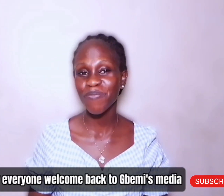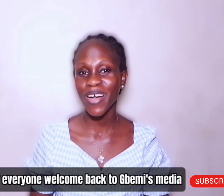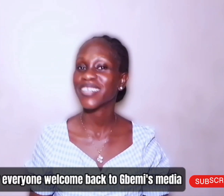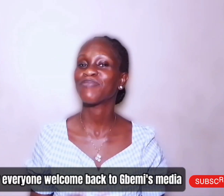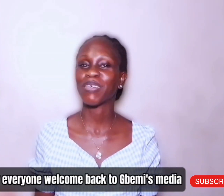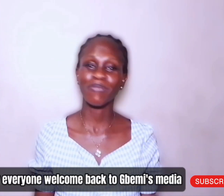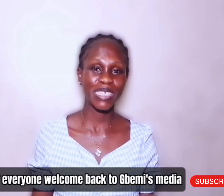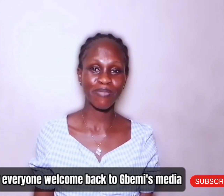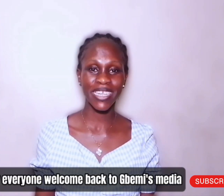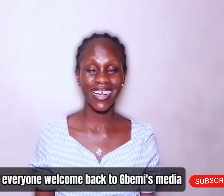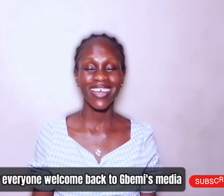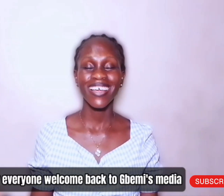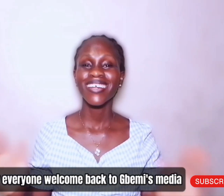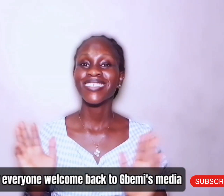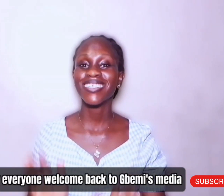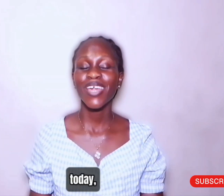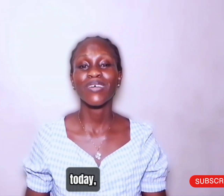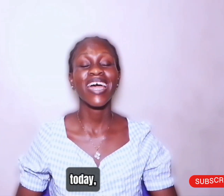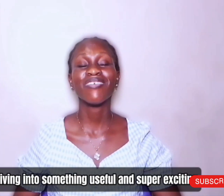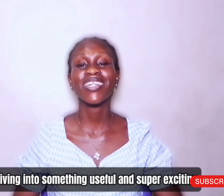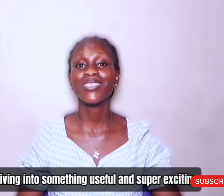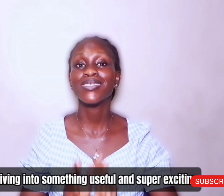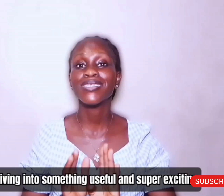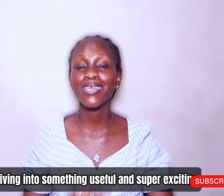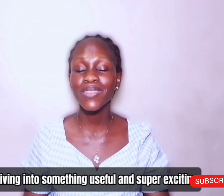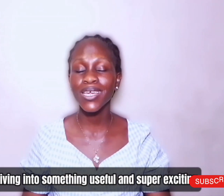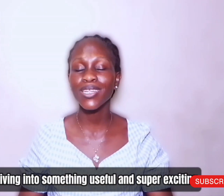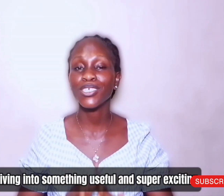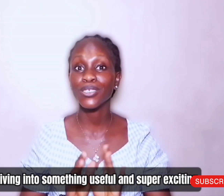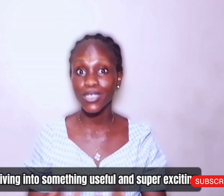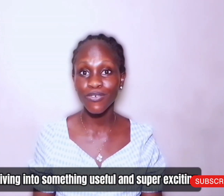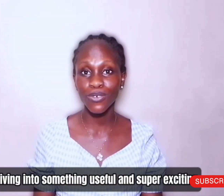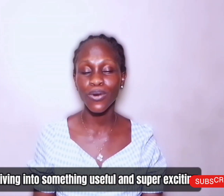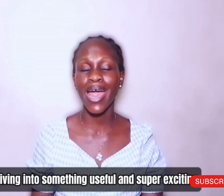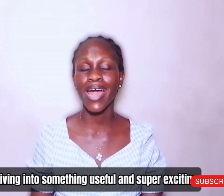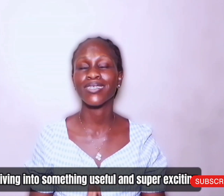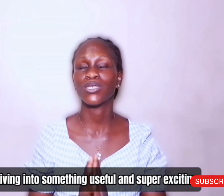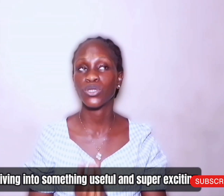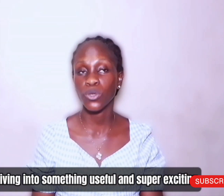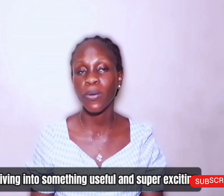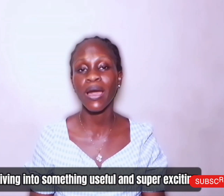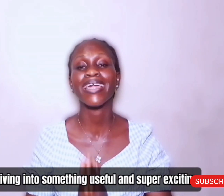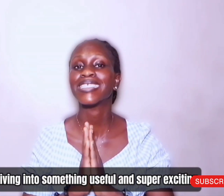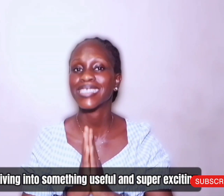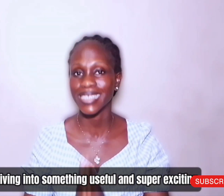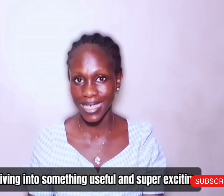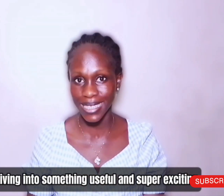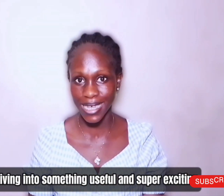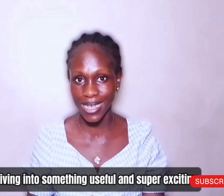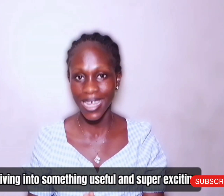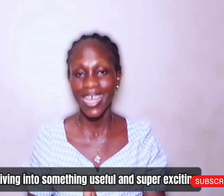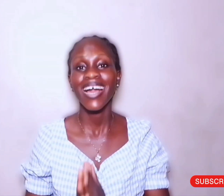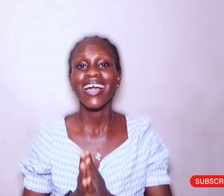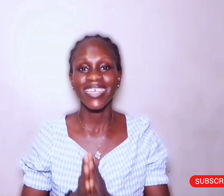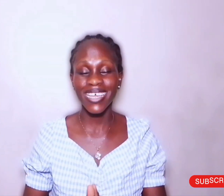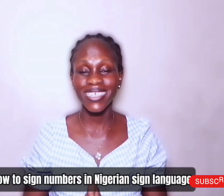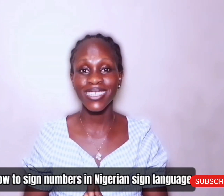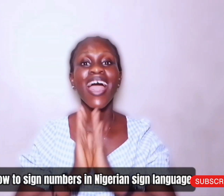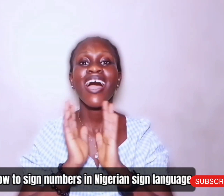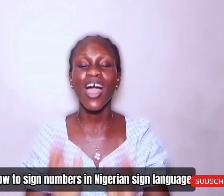welcome back to Baby's Media. Today we're diving into something useful and super exciting. Yes,